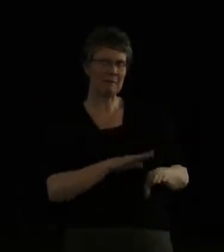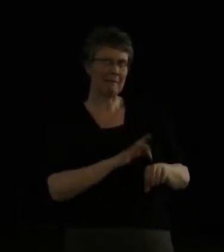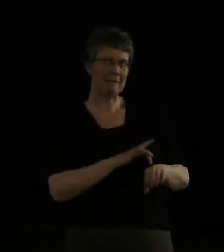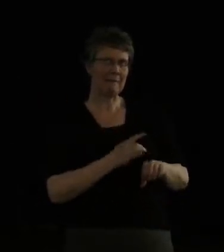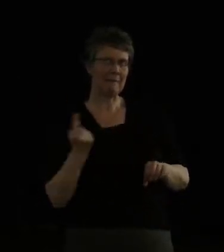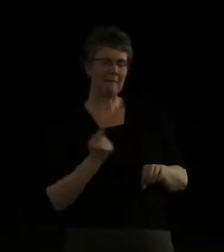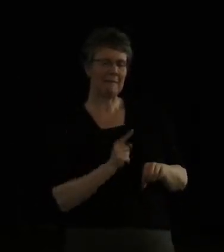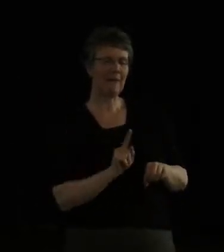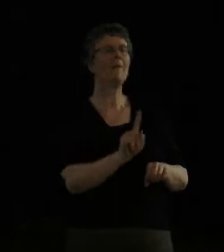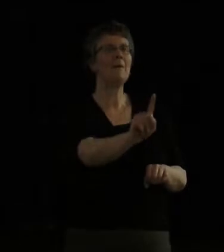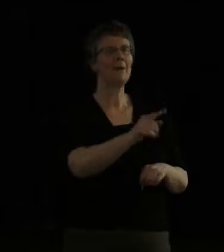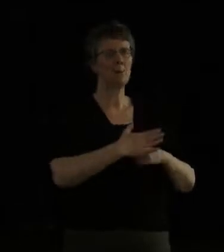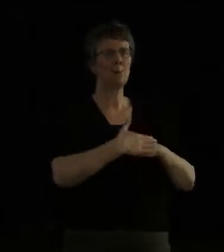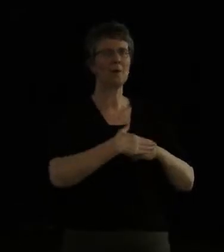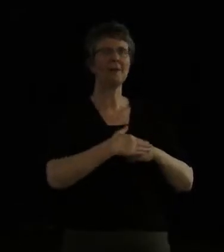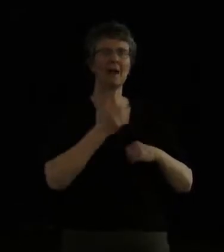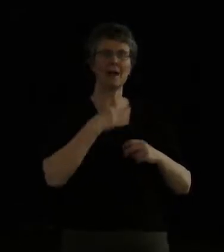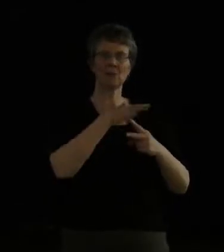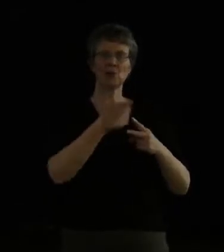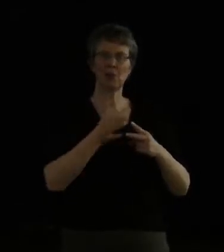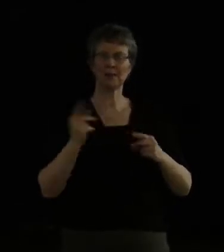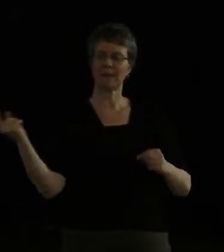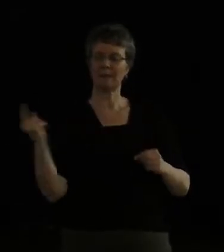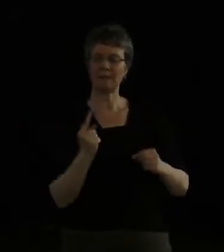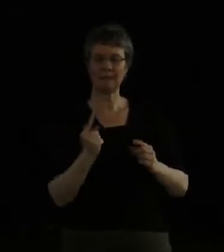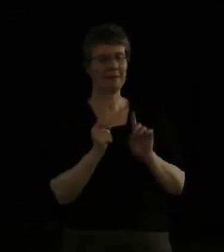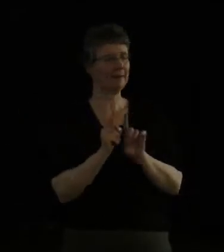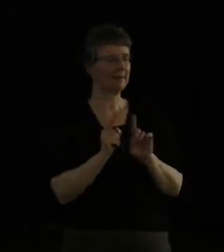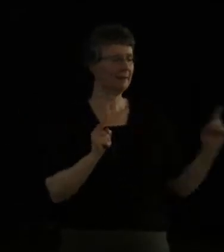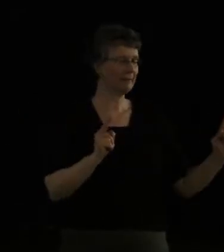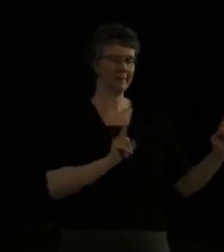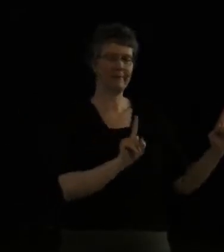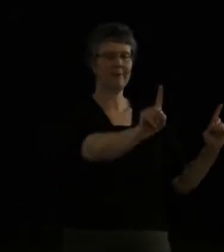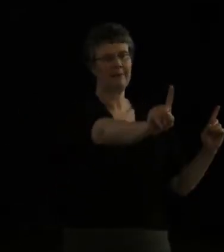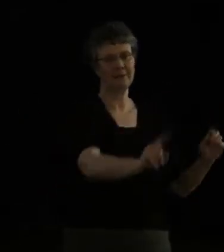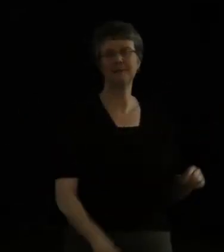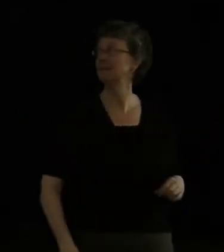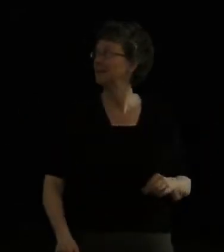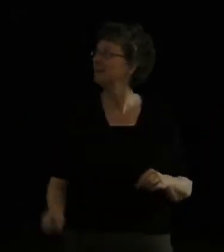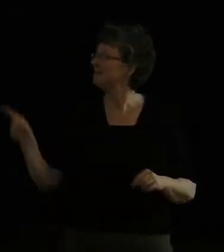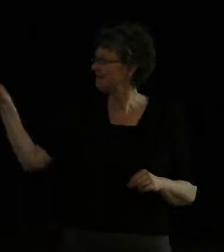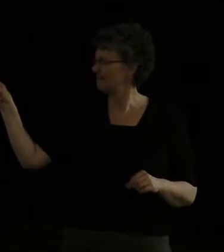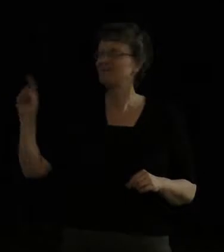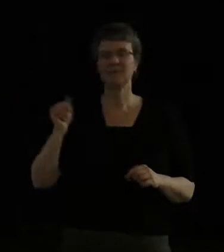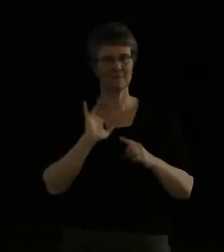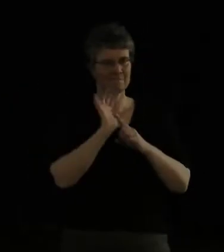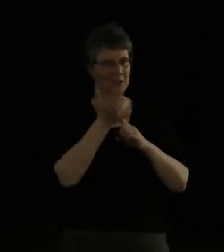direction. So this is used quite a bit most exclusively in Japan, interestingly enough. But I've seen it in